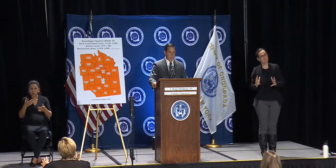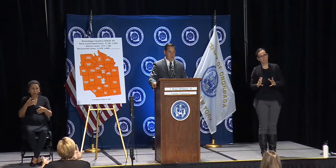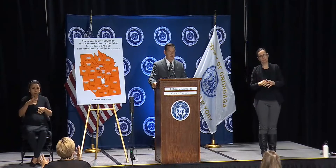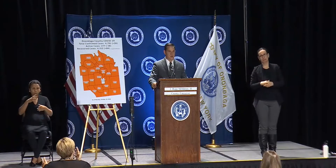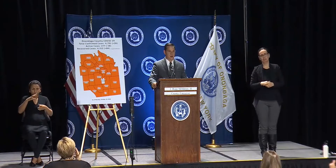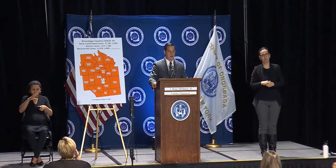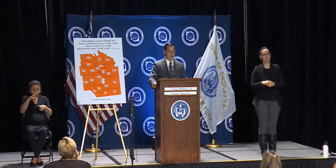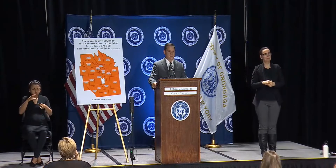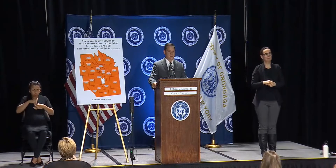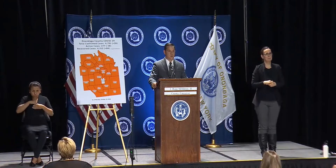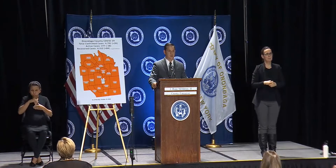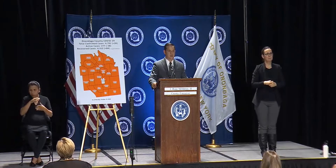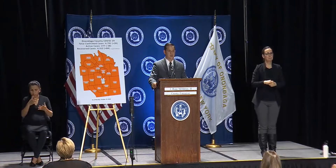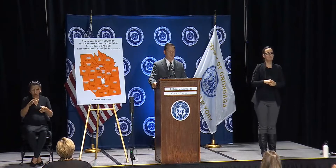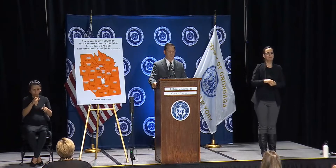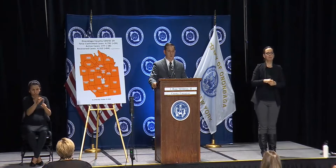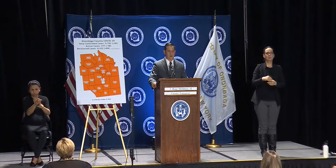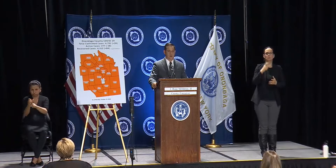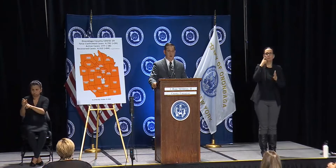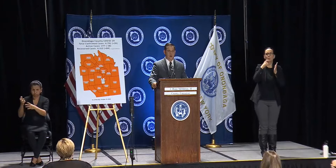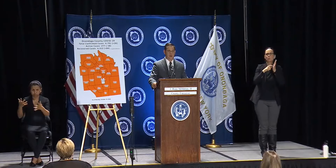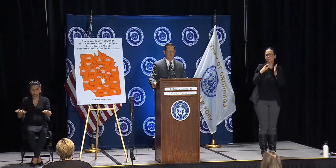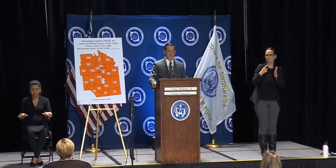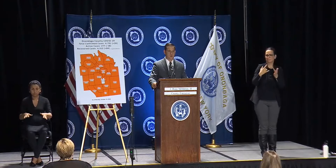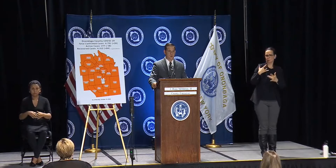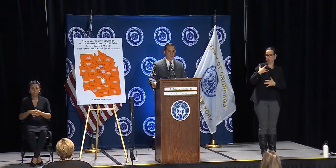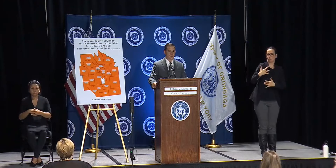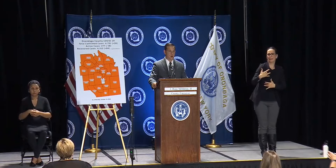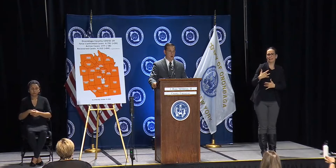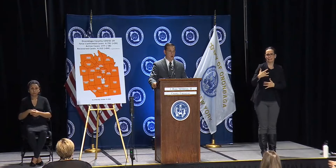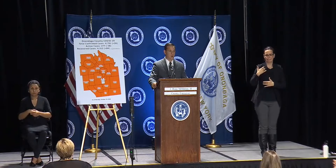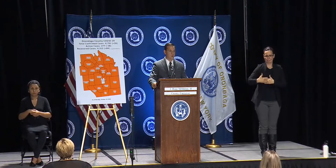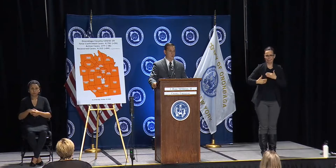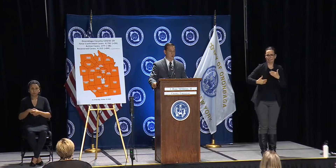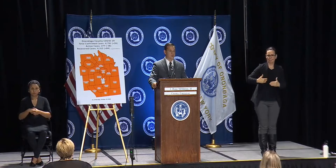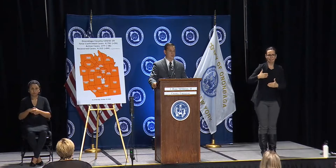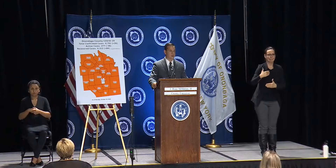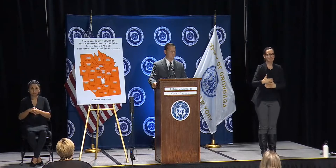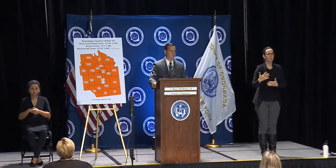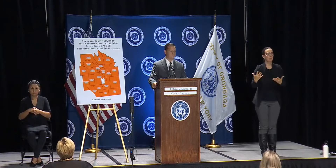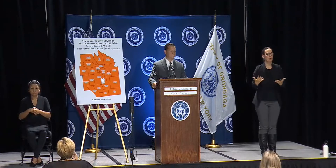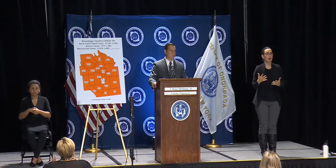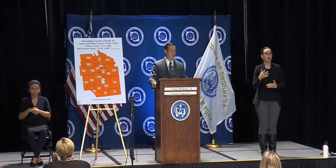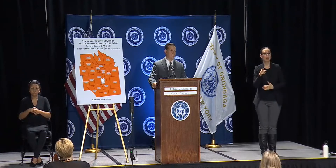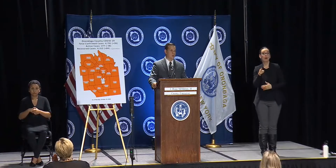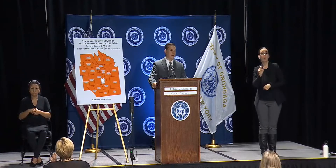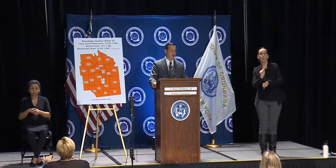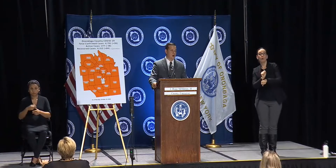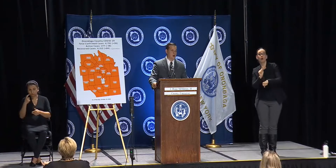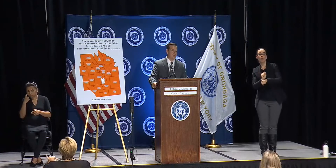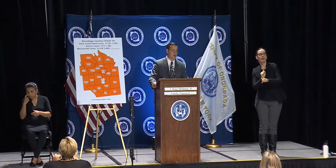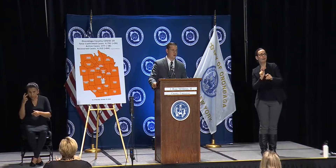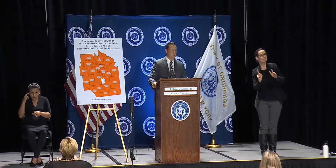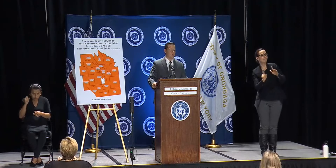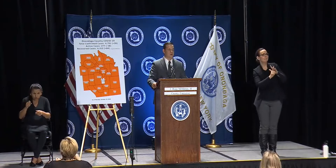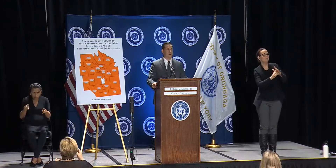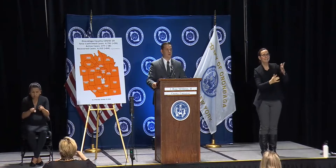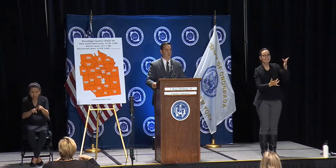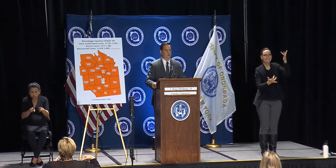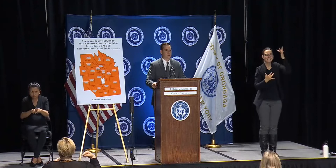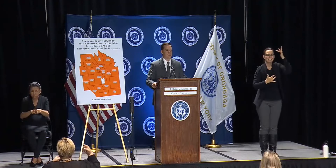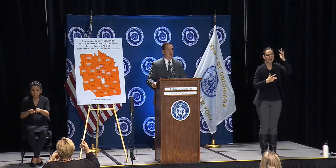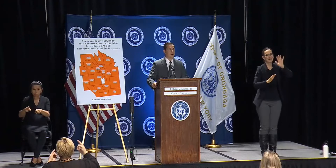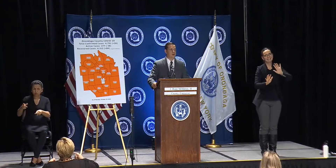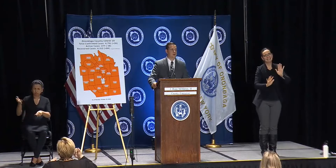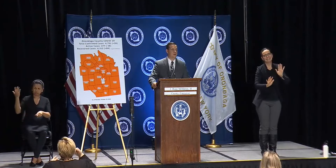seeing some basic trends related to individuals who are going to work sick, or they are going